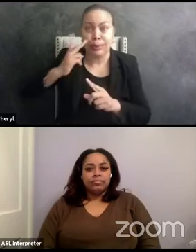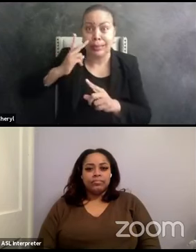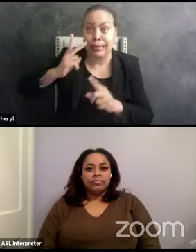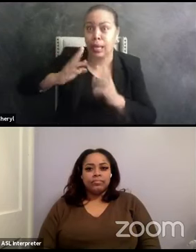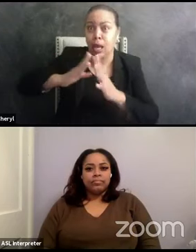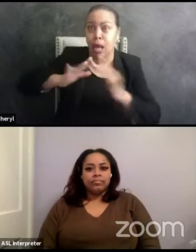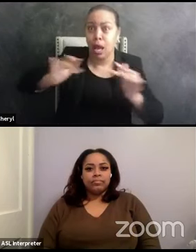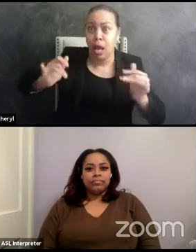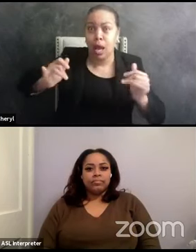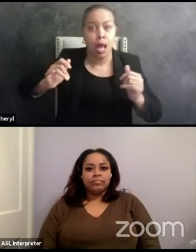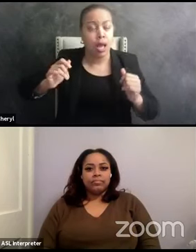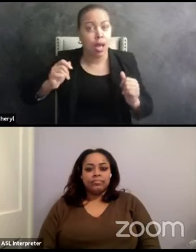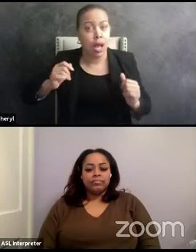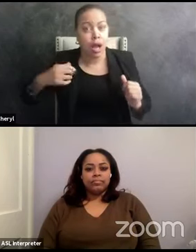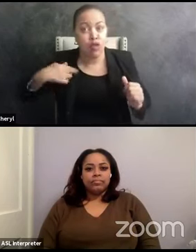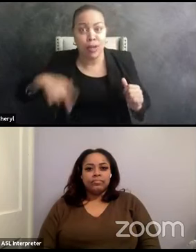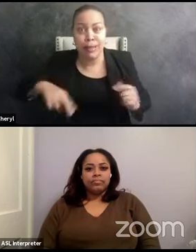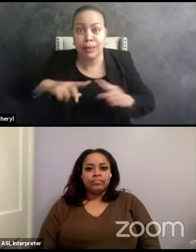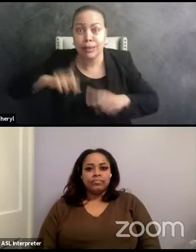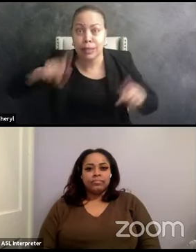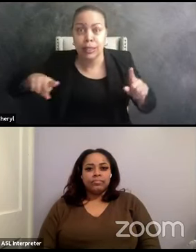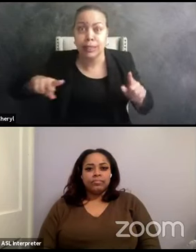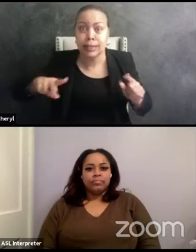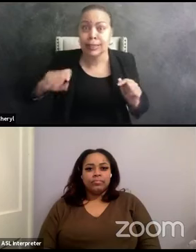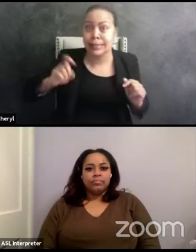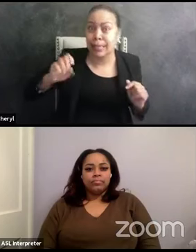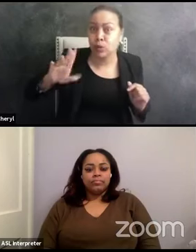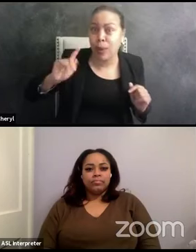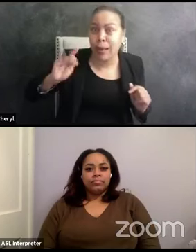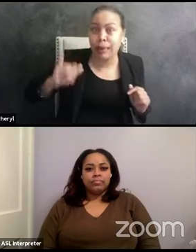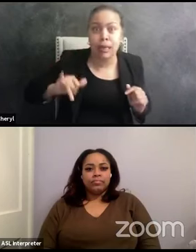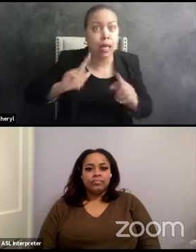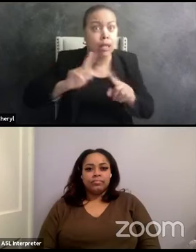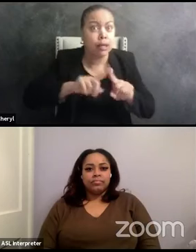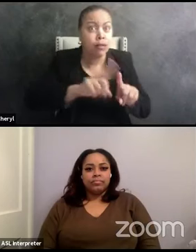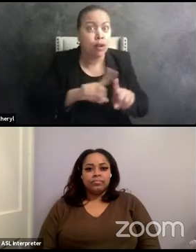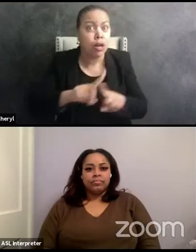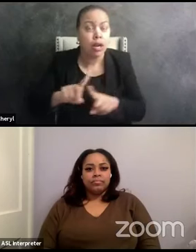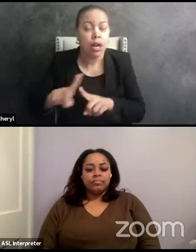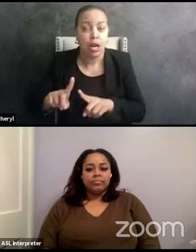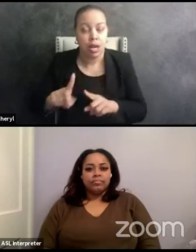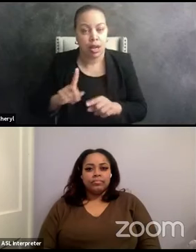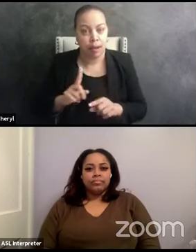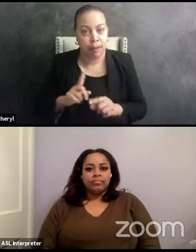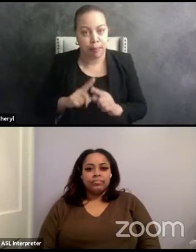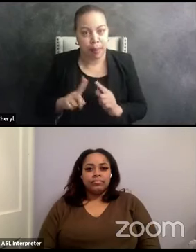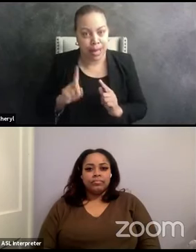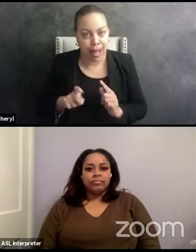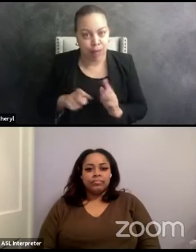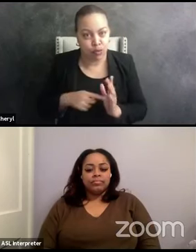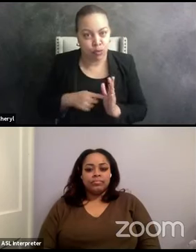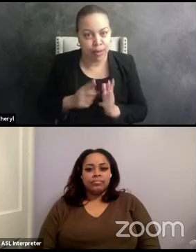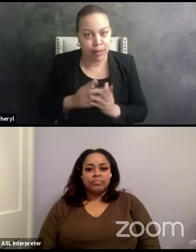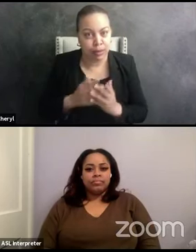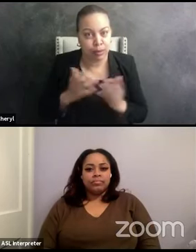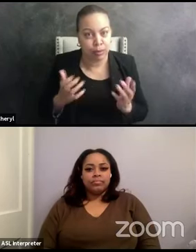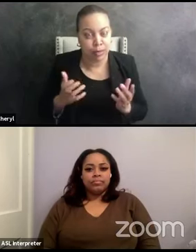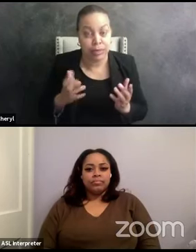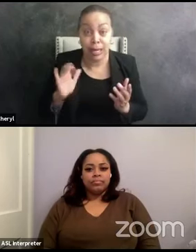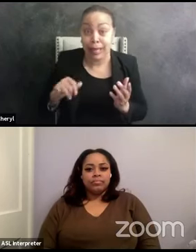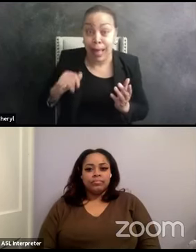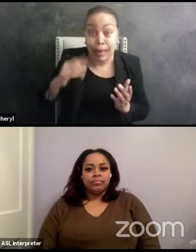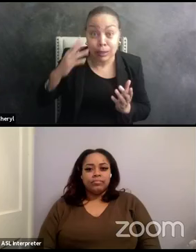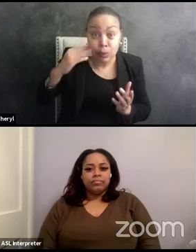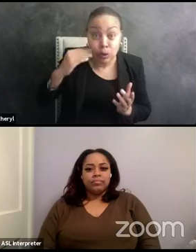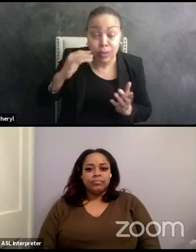religions, different sexualities. And the price they have to pay, and the fact that that learning and that experience is often